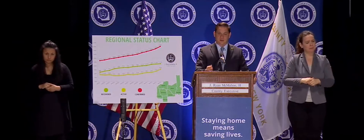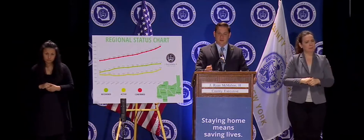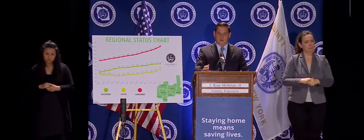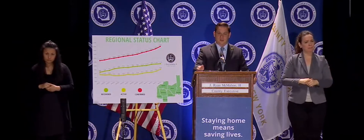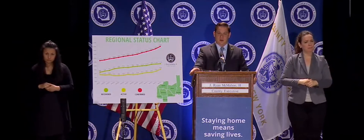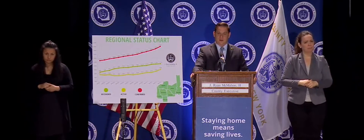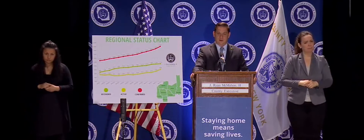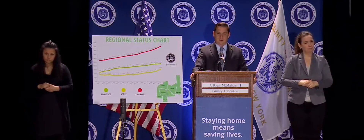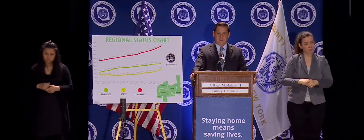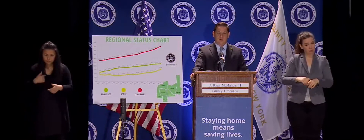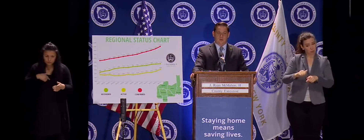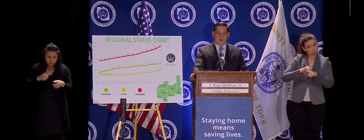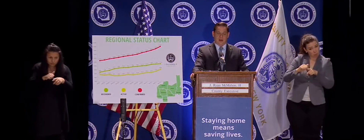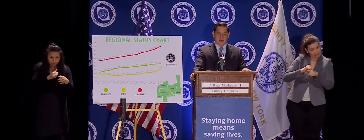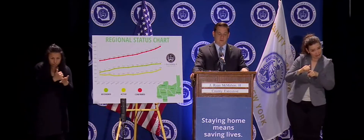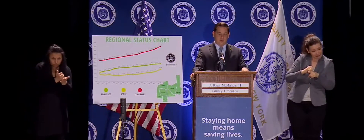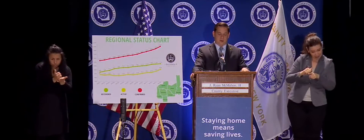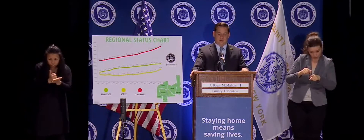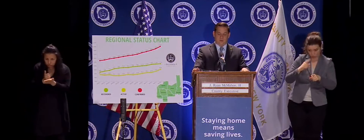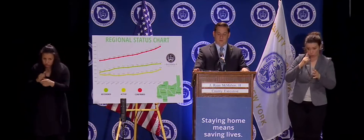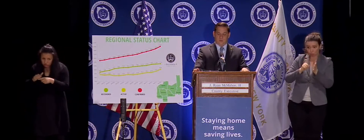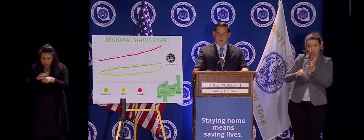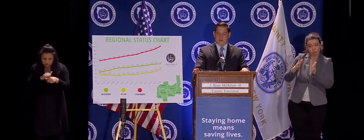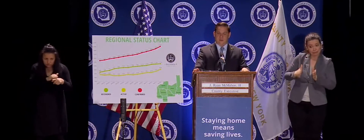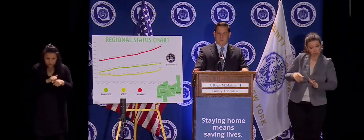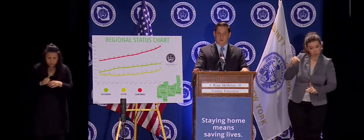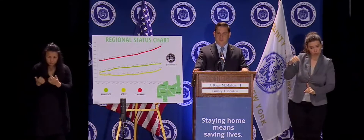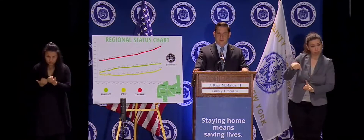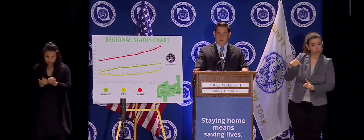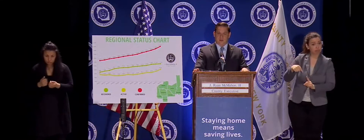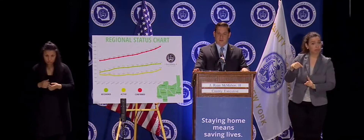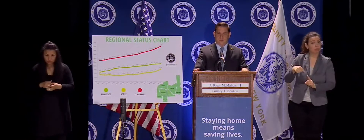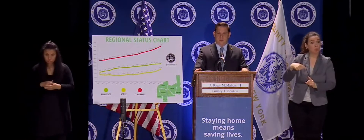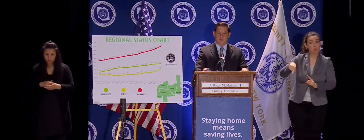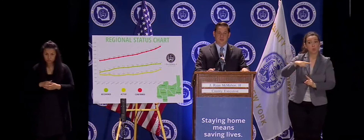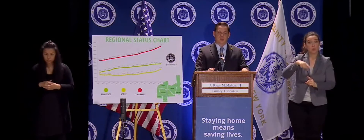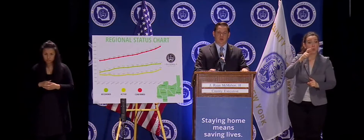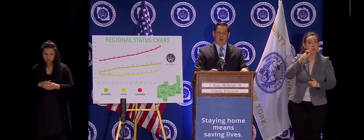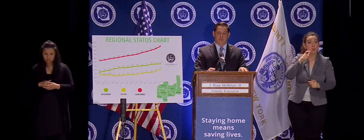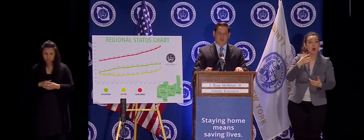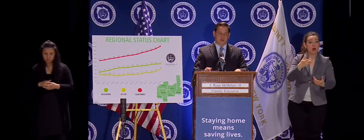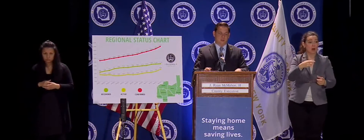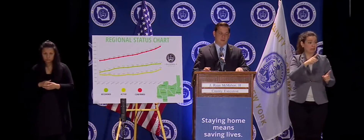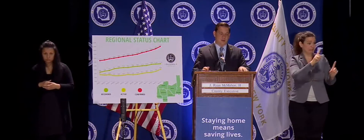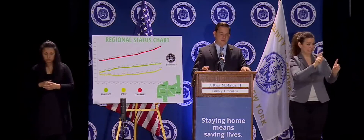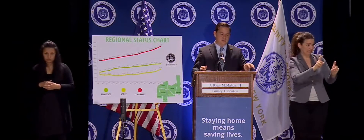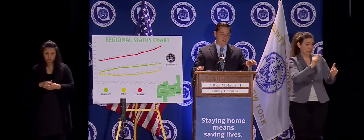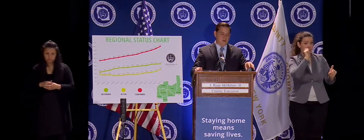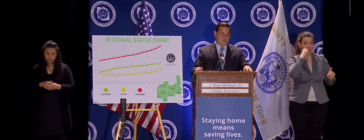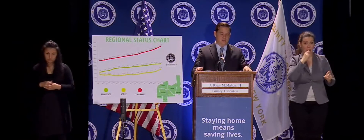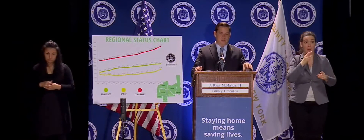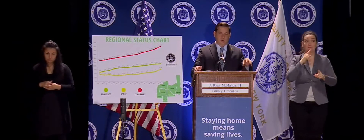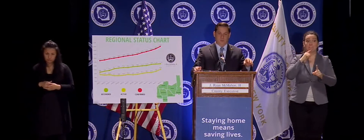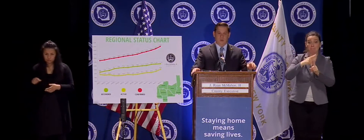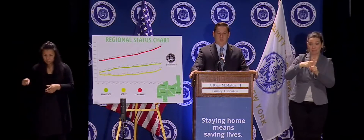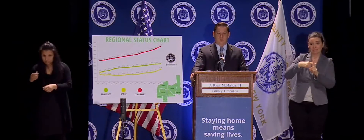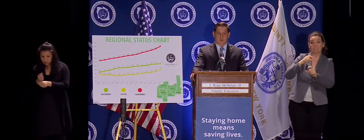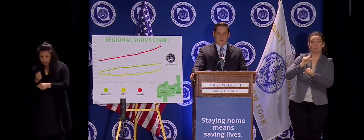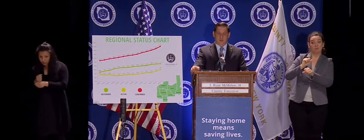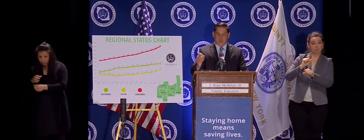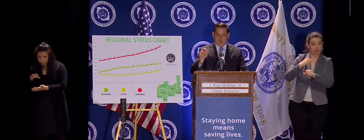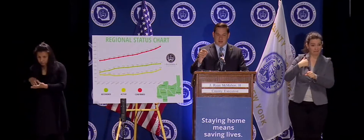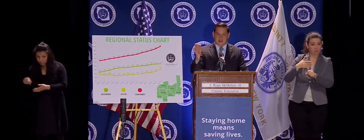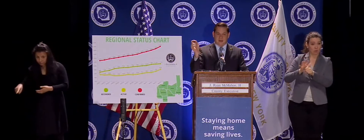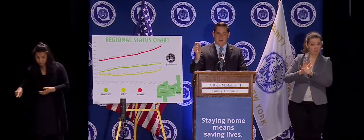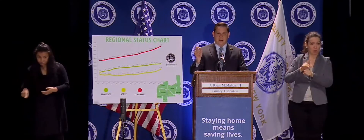already started. We already have them here. We're taking them who do the same thing in other departments, cross training them on this. Boom.